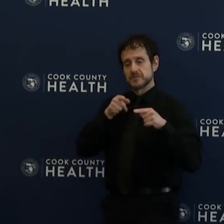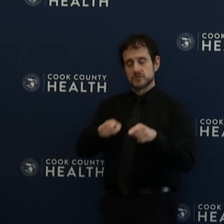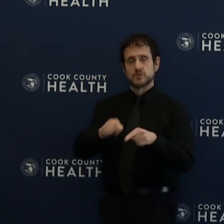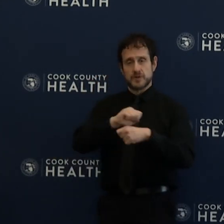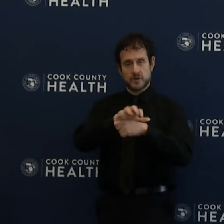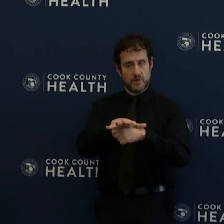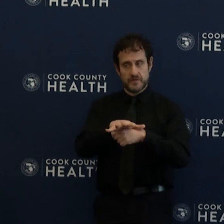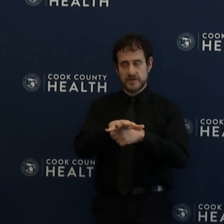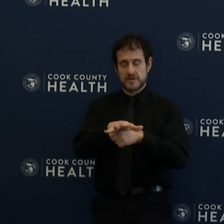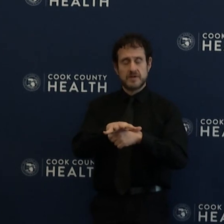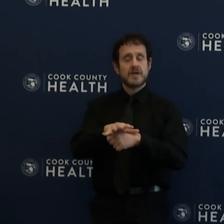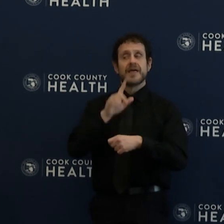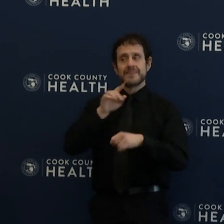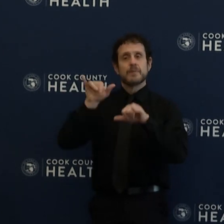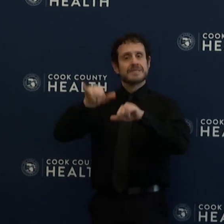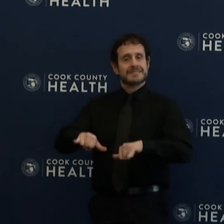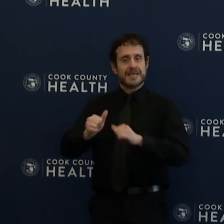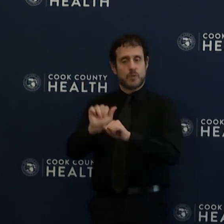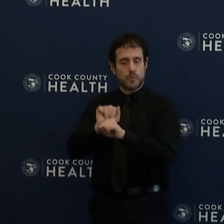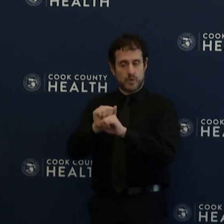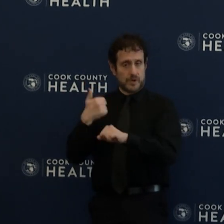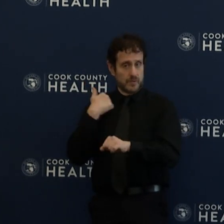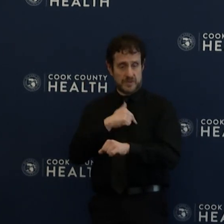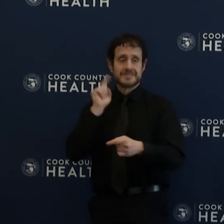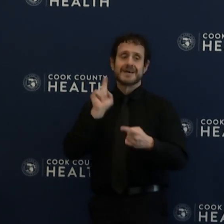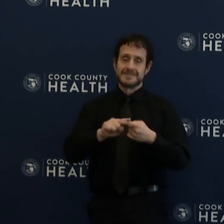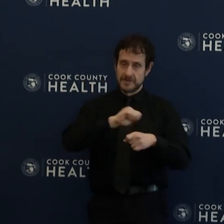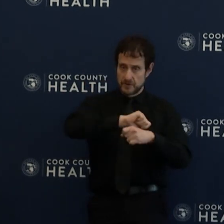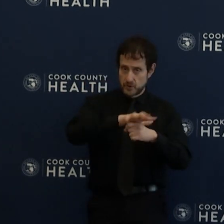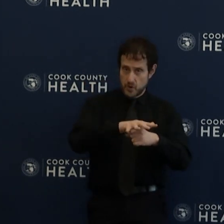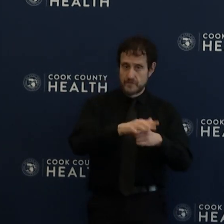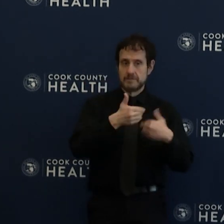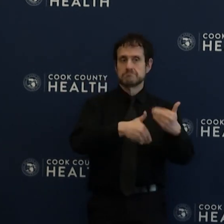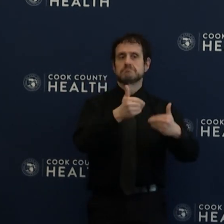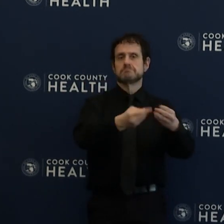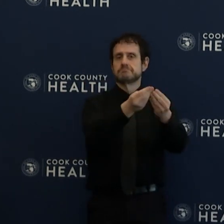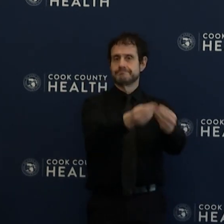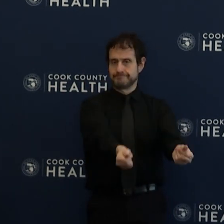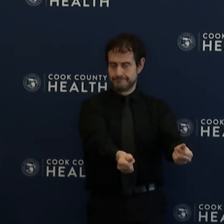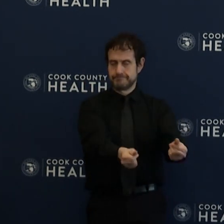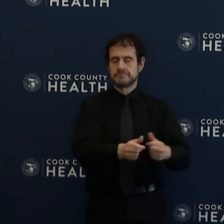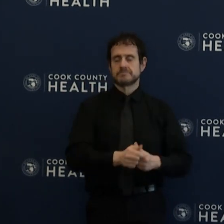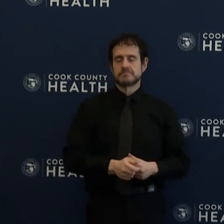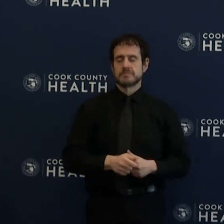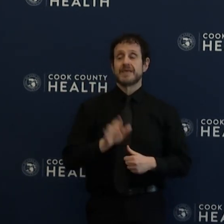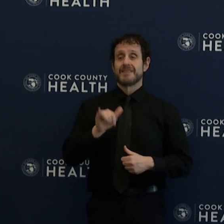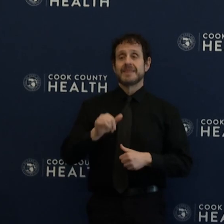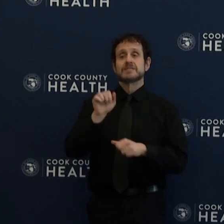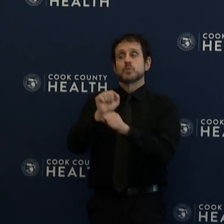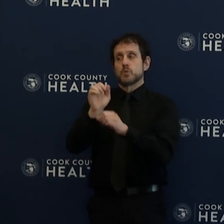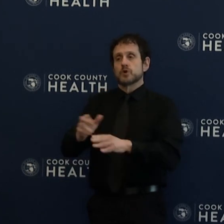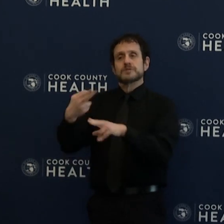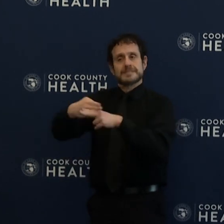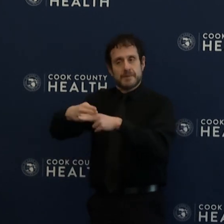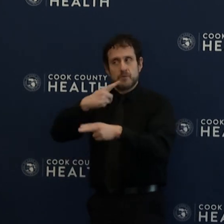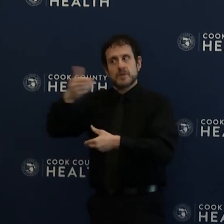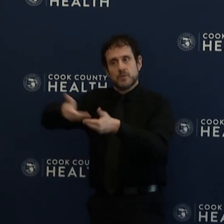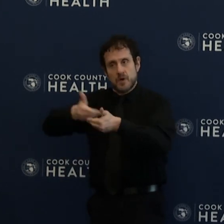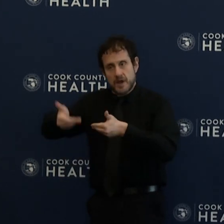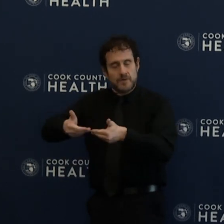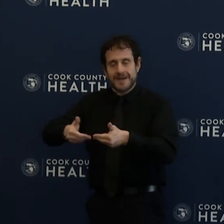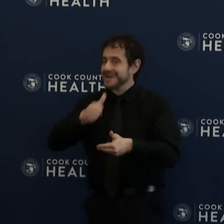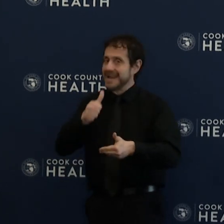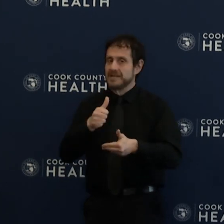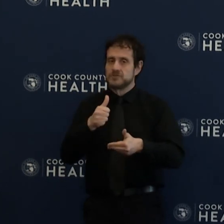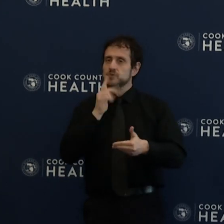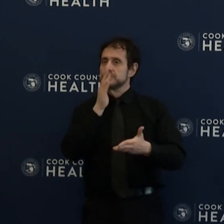us until COVID concludes, and we all hope we get to that day of normal operations. That's the workforce that we are employing, and